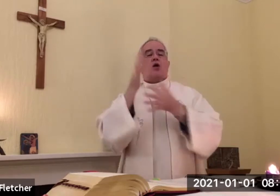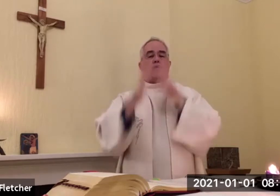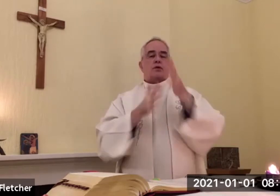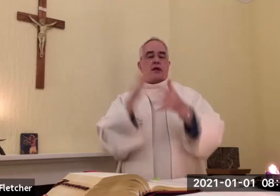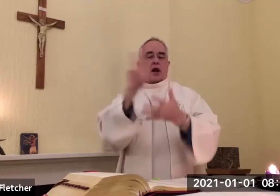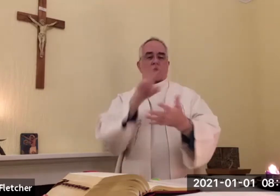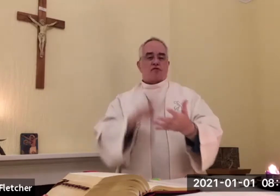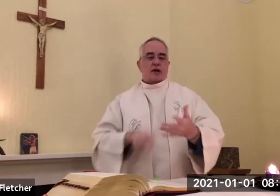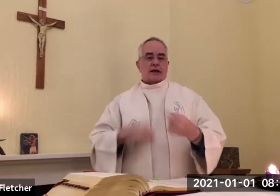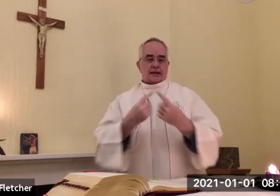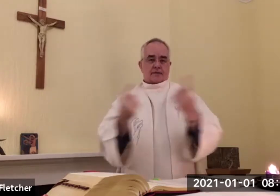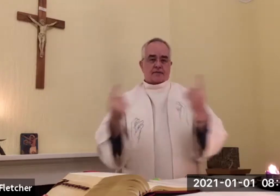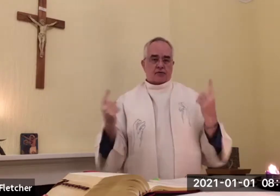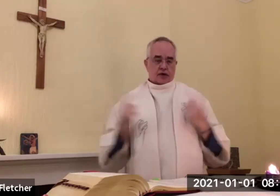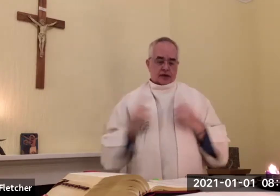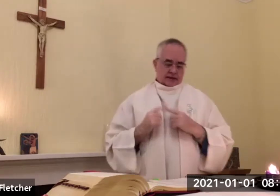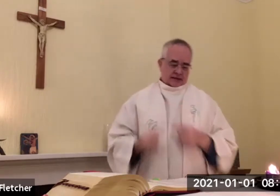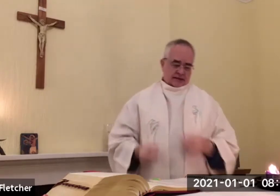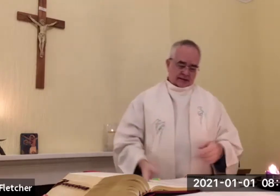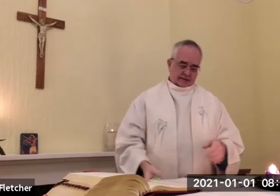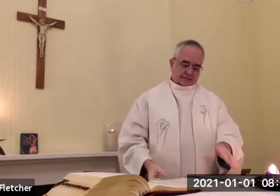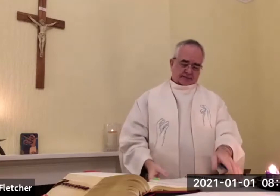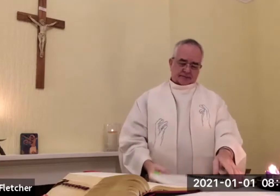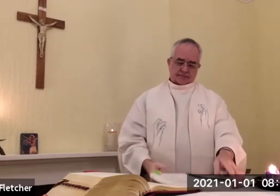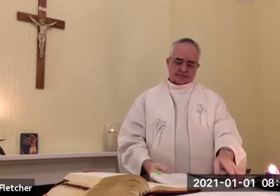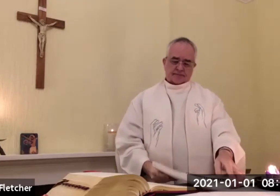to stand reading for us.